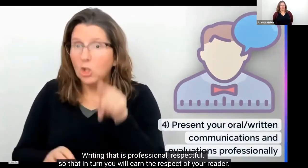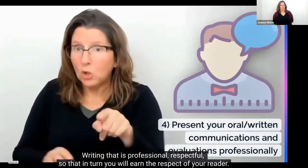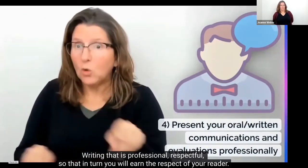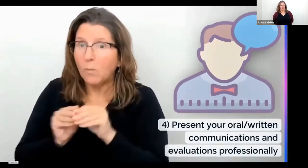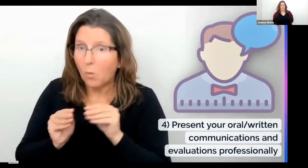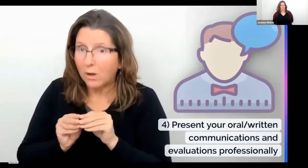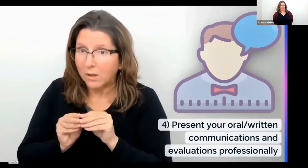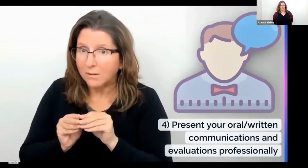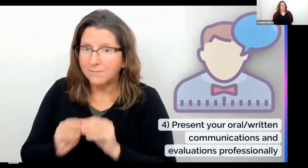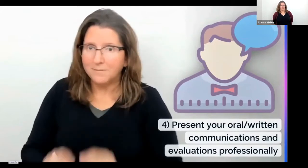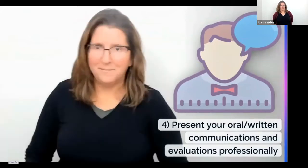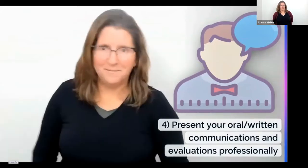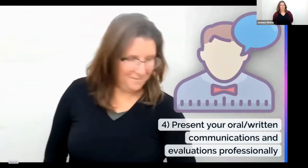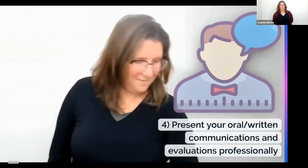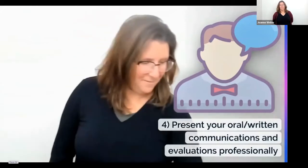of your reader.